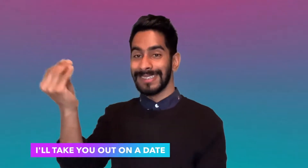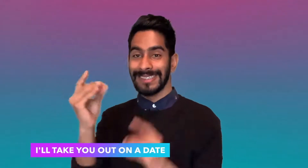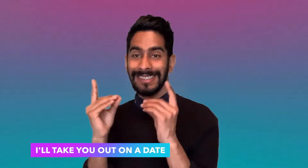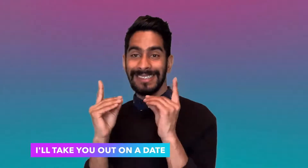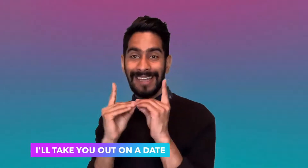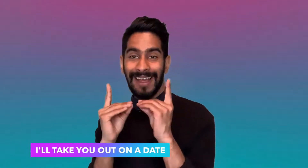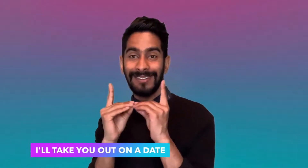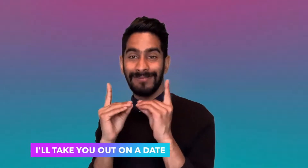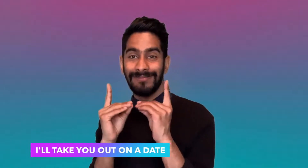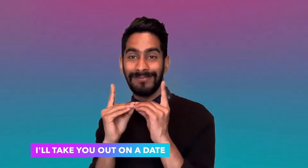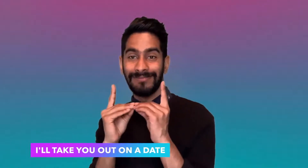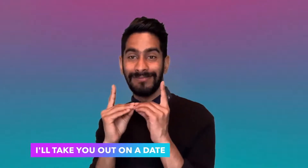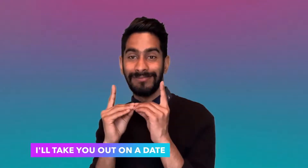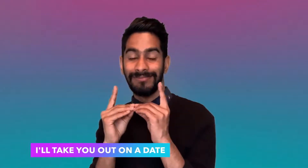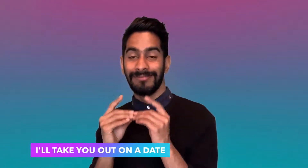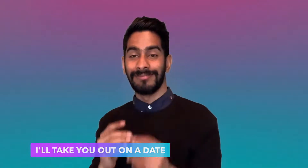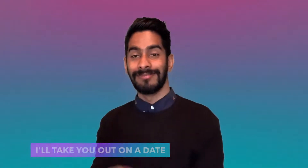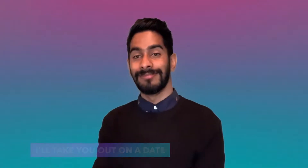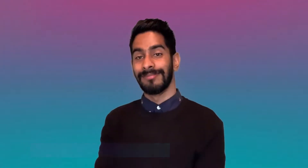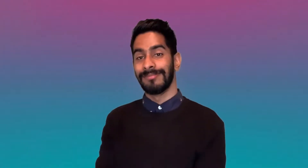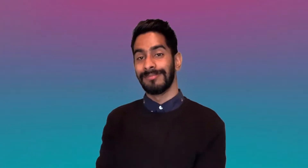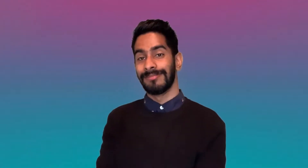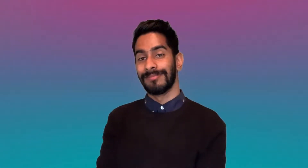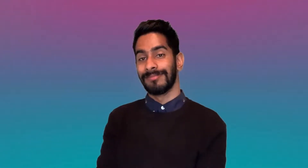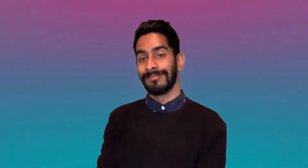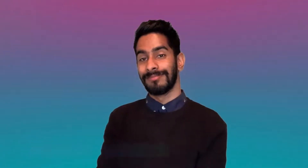I'll take you out on a date.